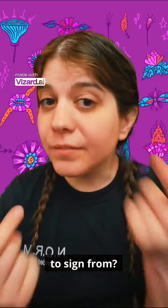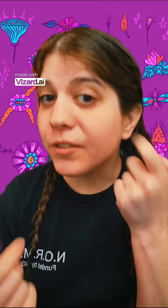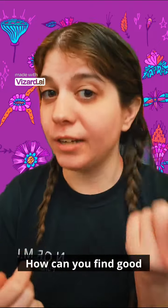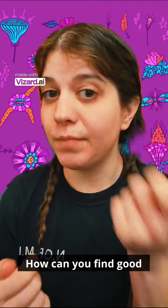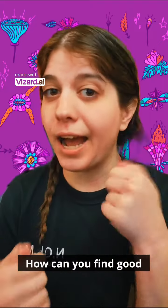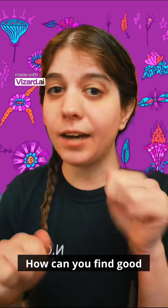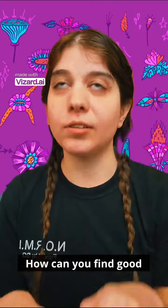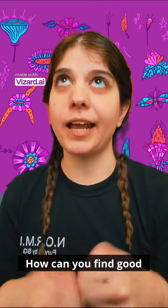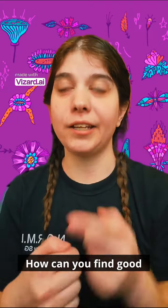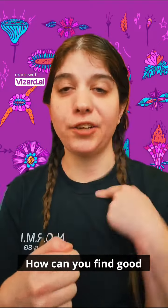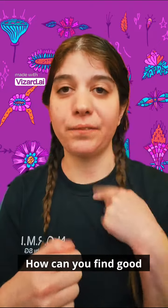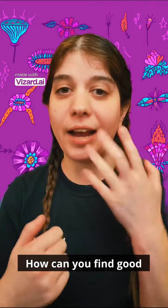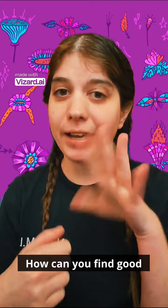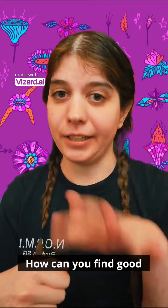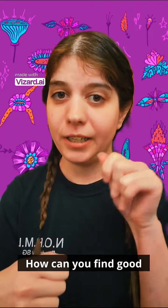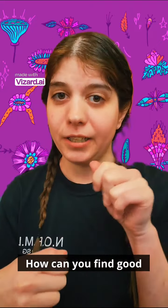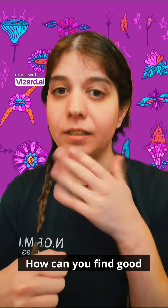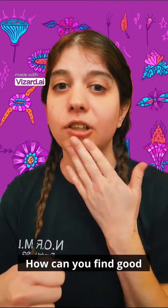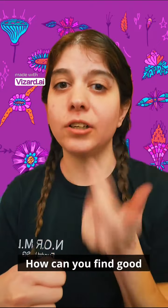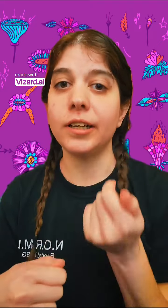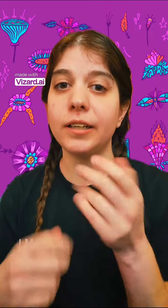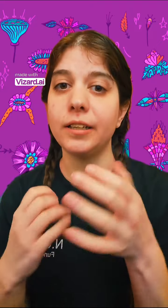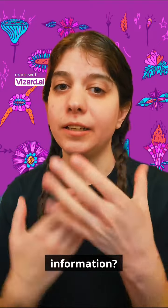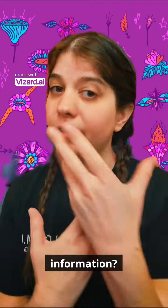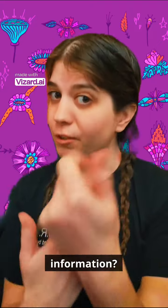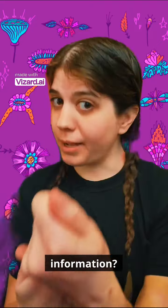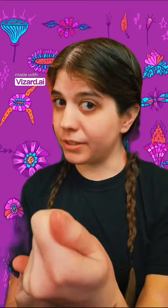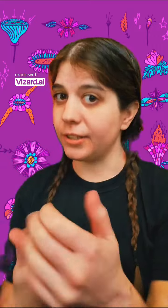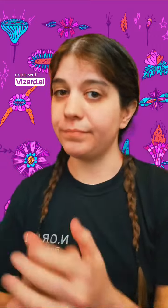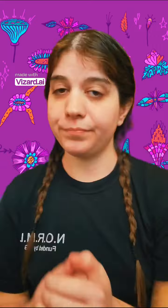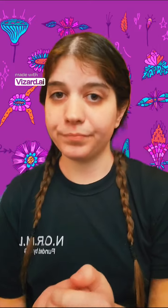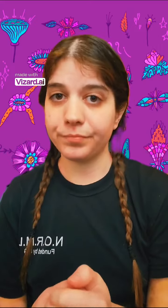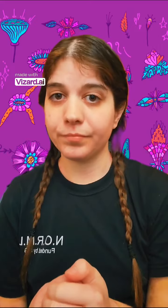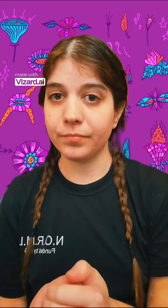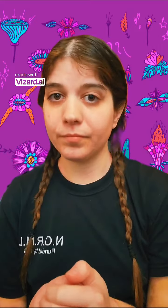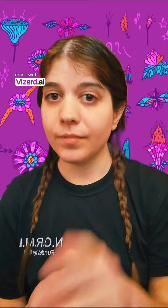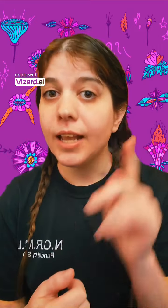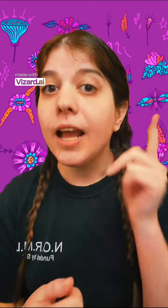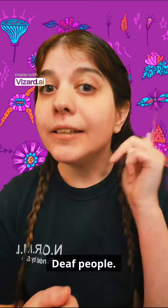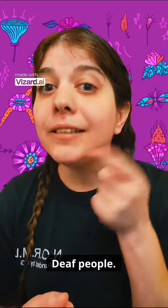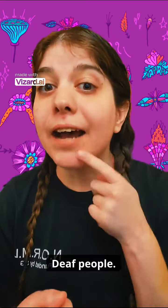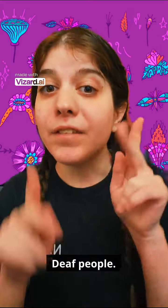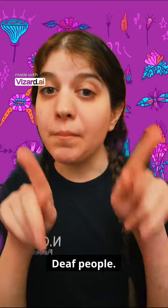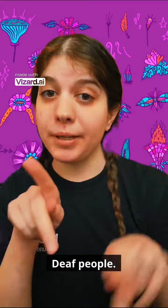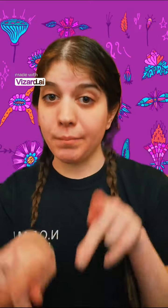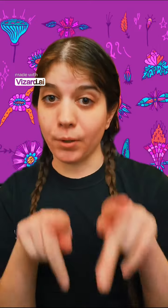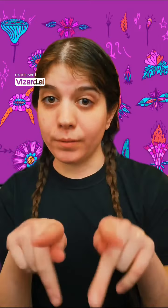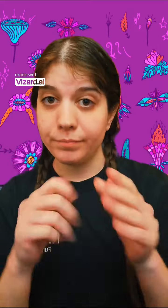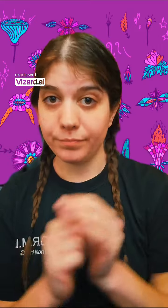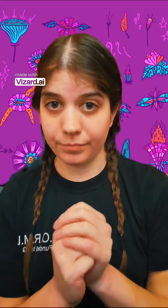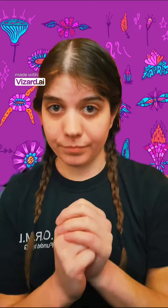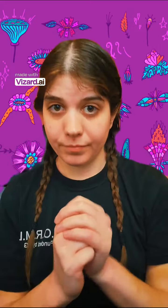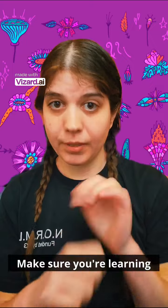from? How can you find good information? Deaf people.